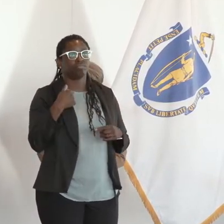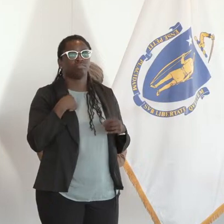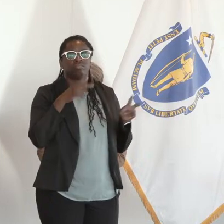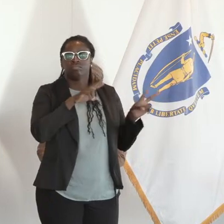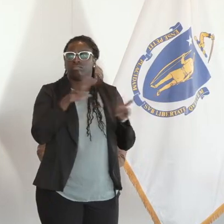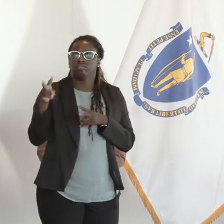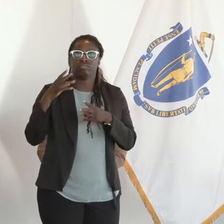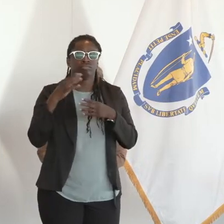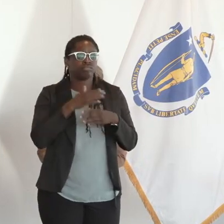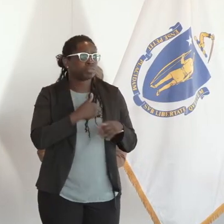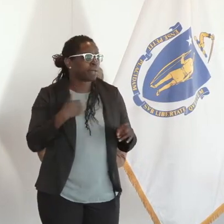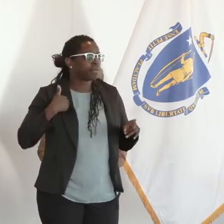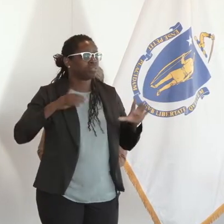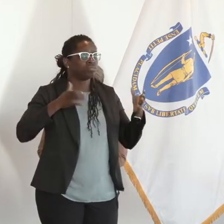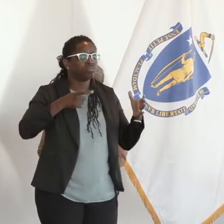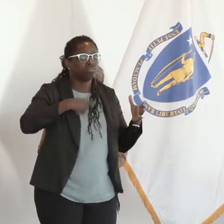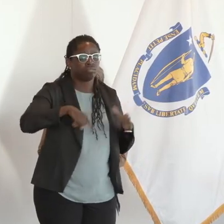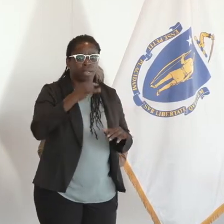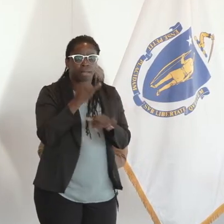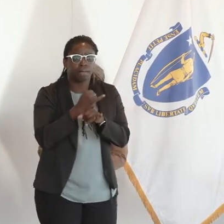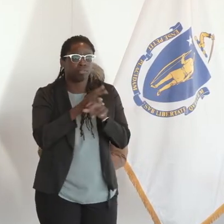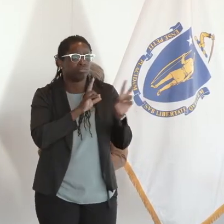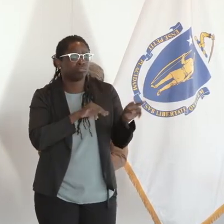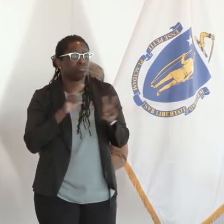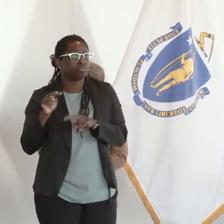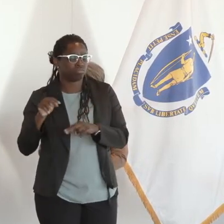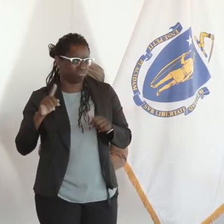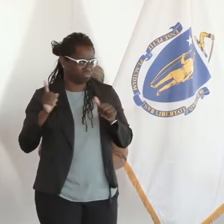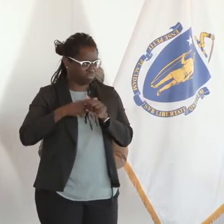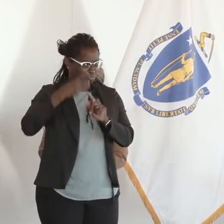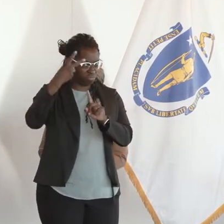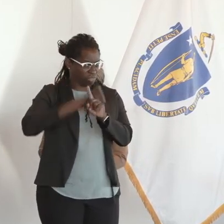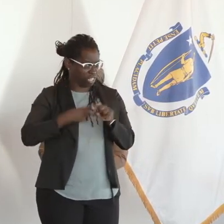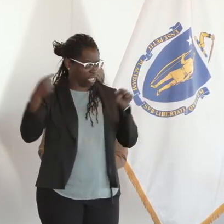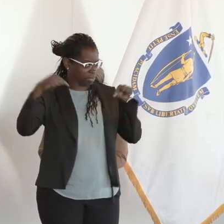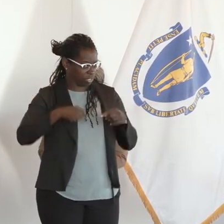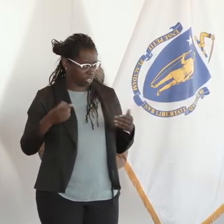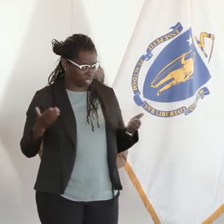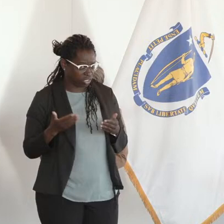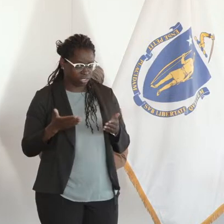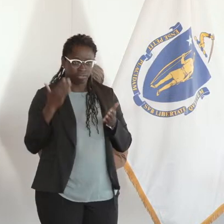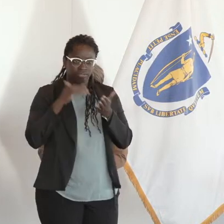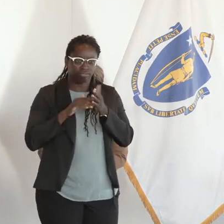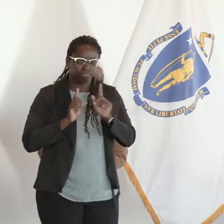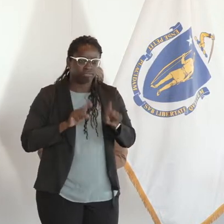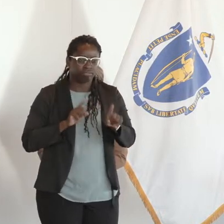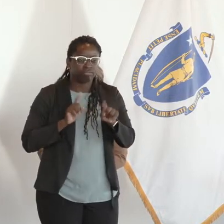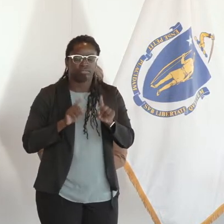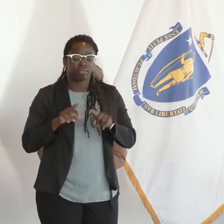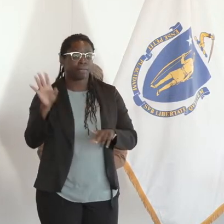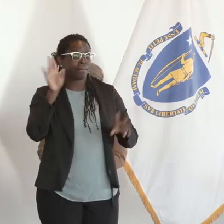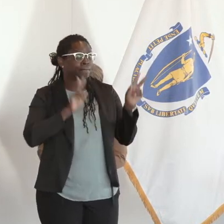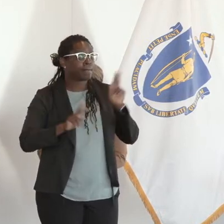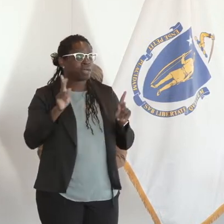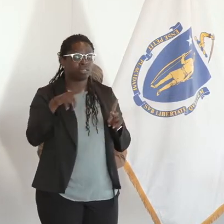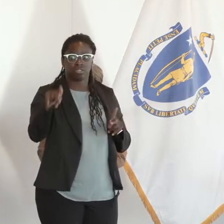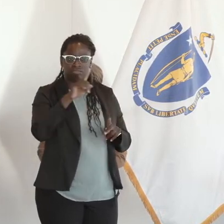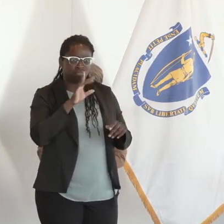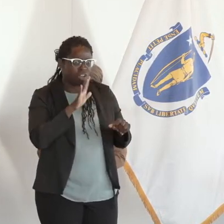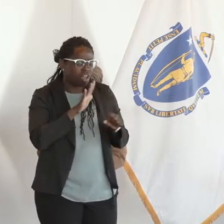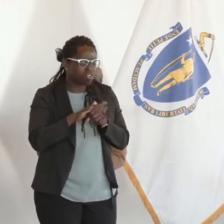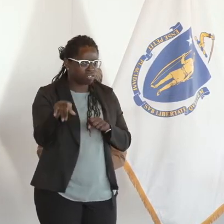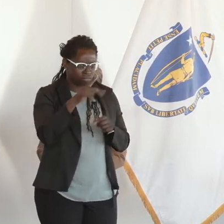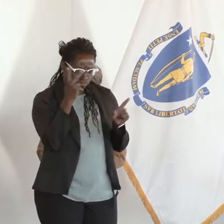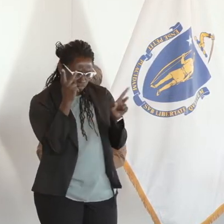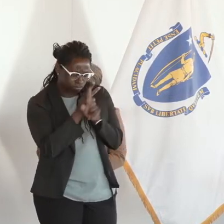our campus over my first 2 months here, I've heard time and time again how dedicated people at Boston University are to solving the